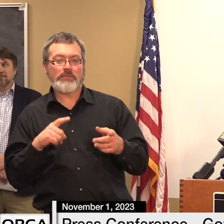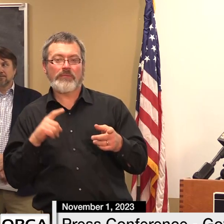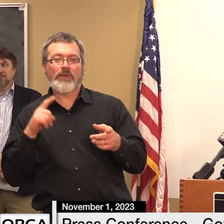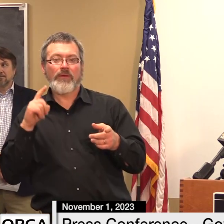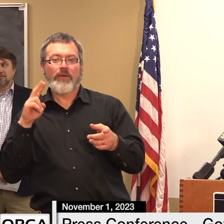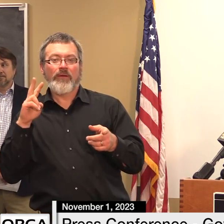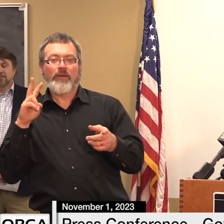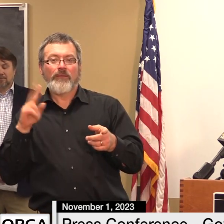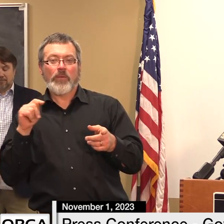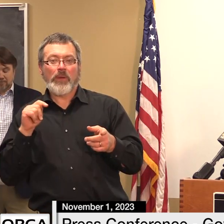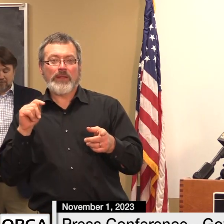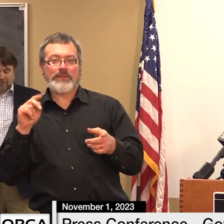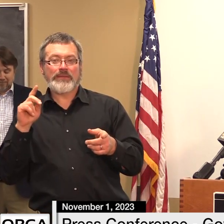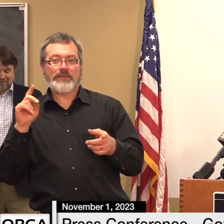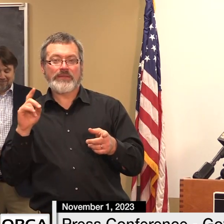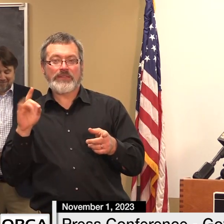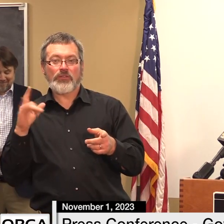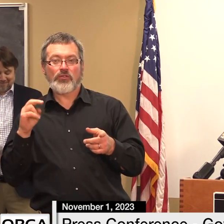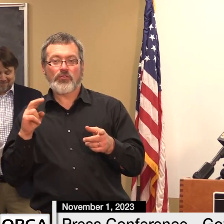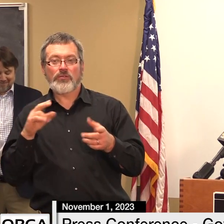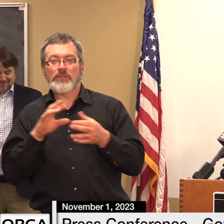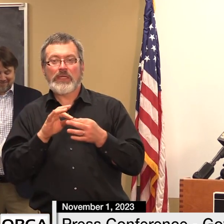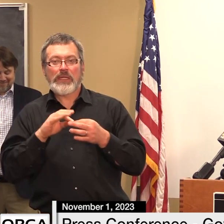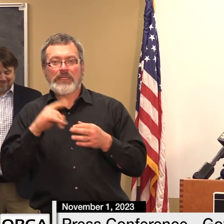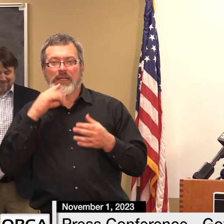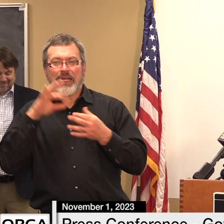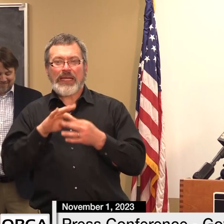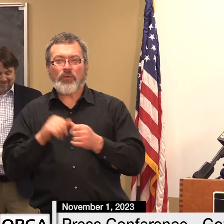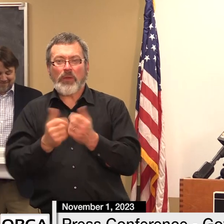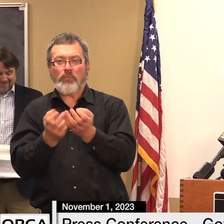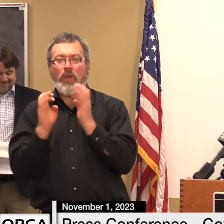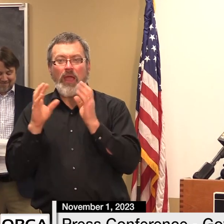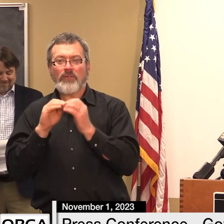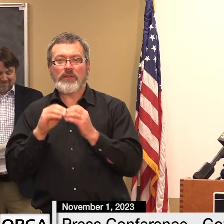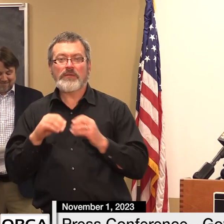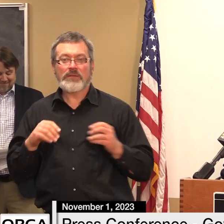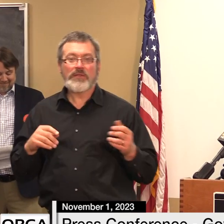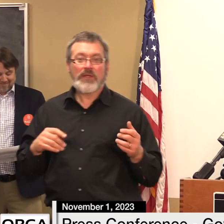the press conference is about. Well, that would be unique. Yeah, I know.